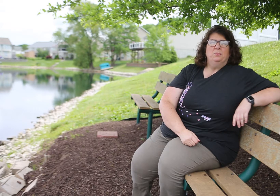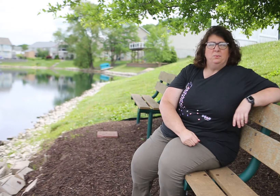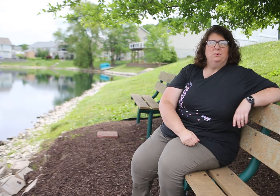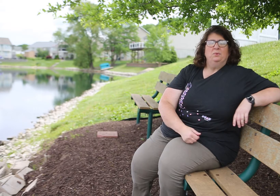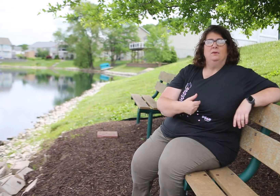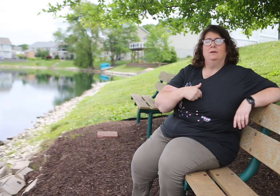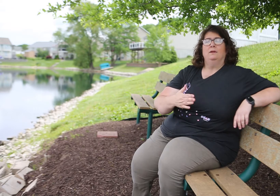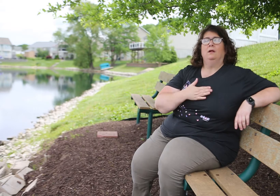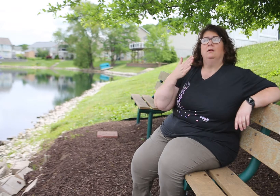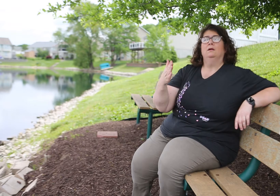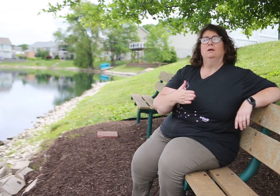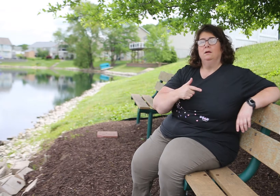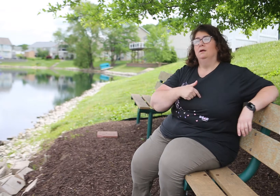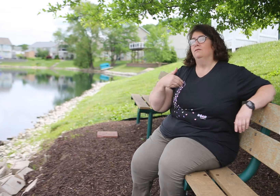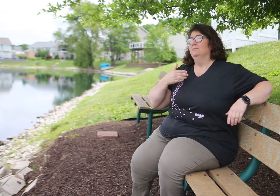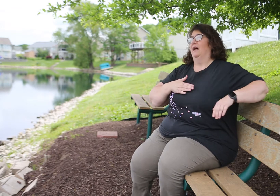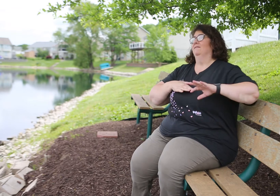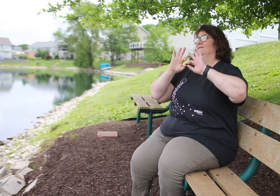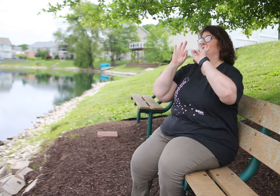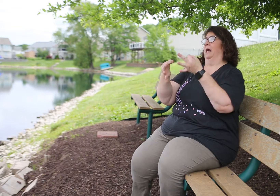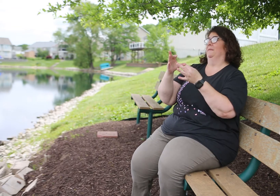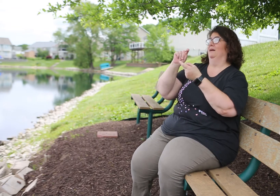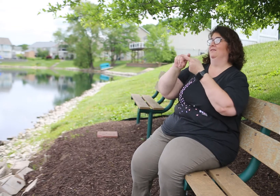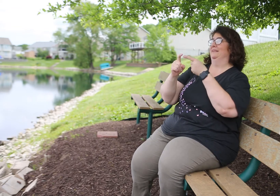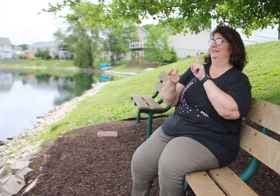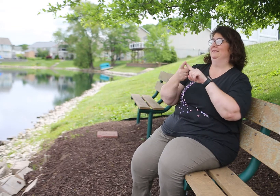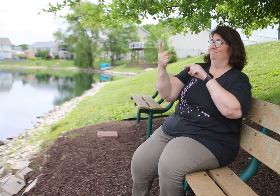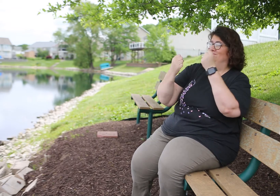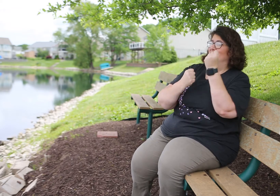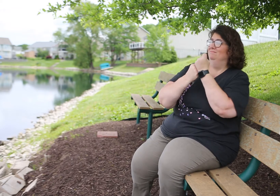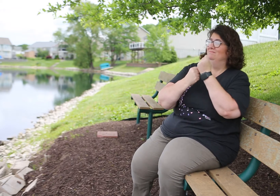I was so blessed I had the support of my family and friends.